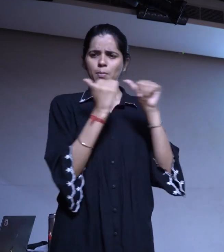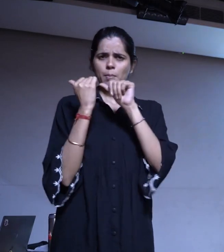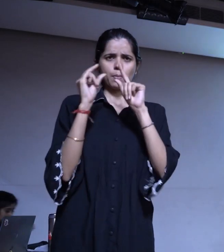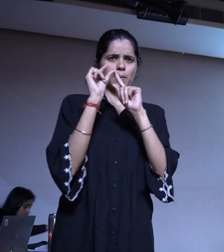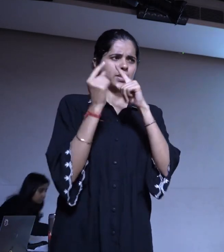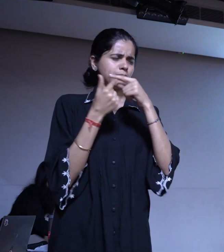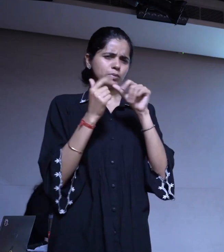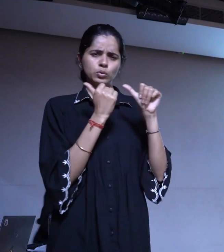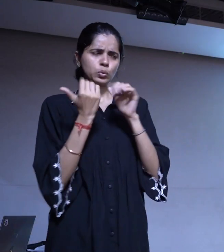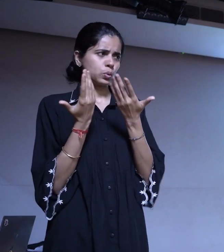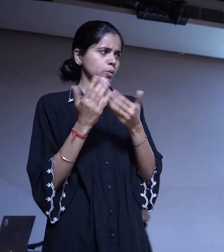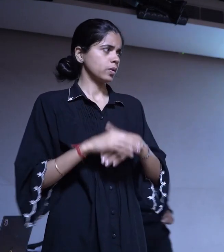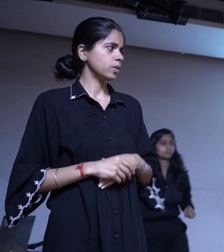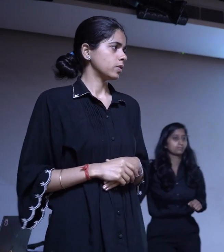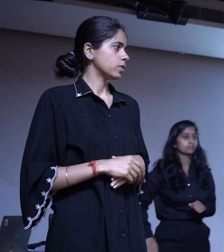the